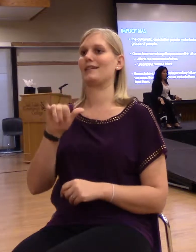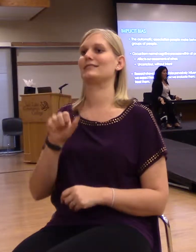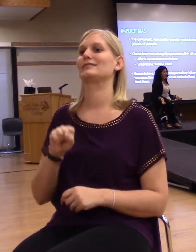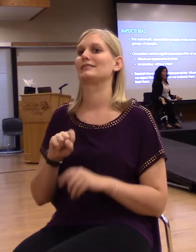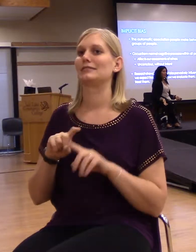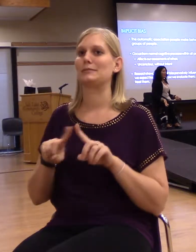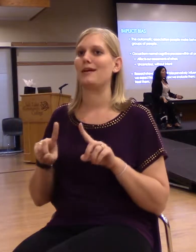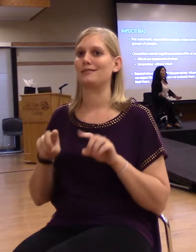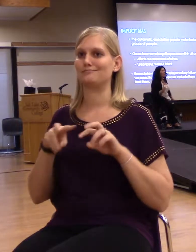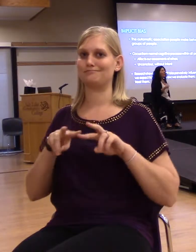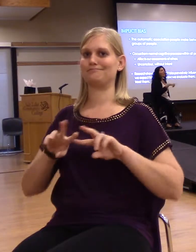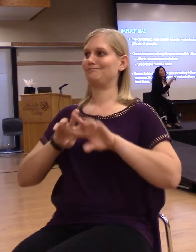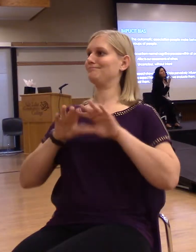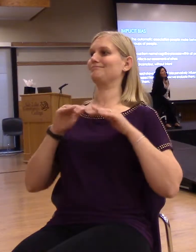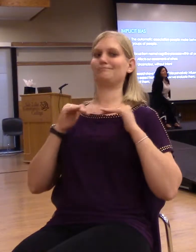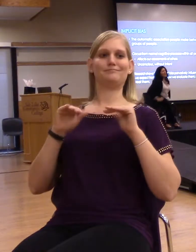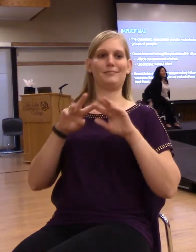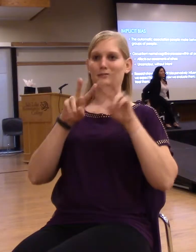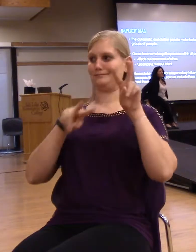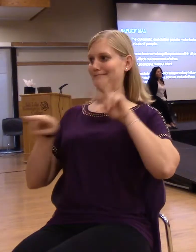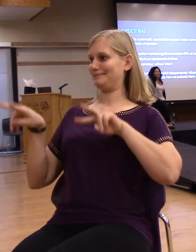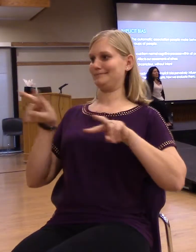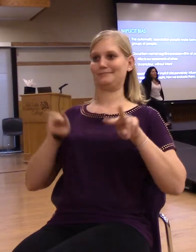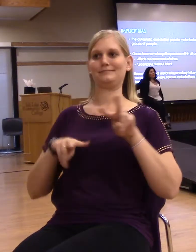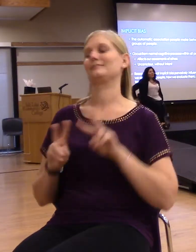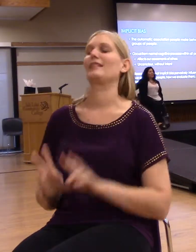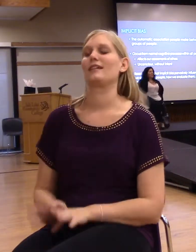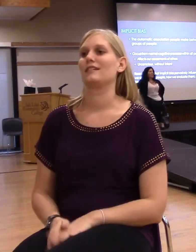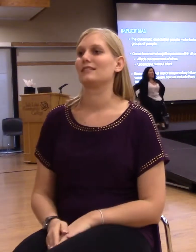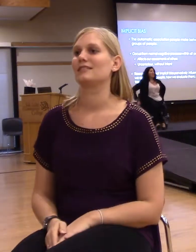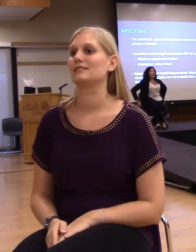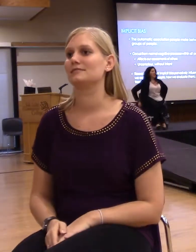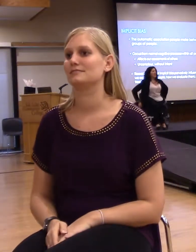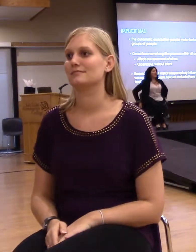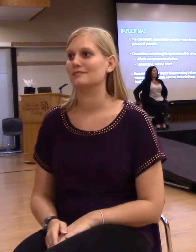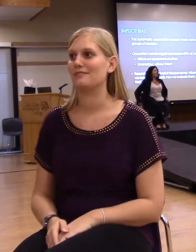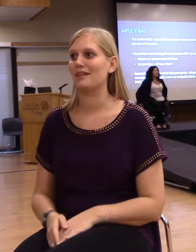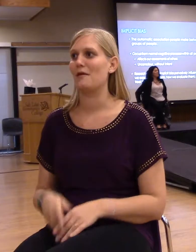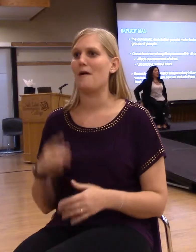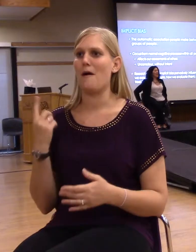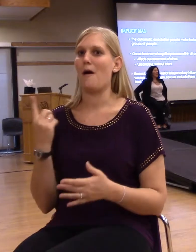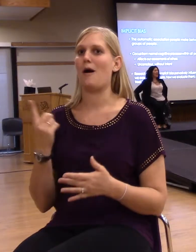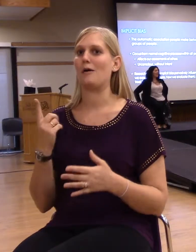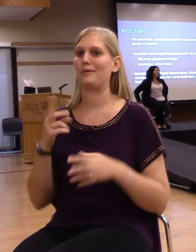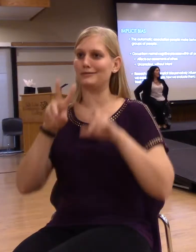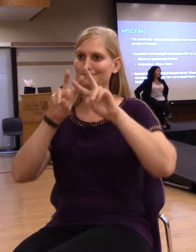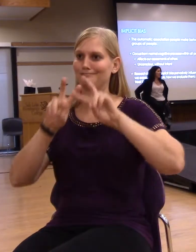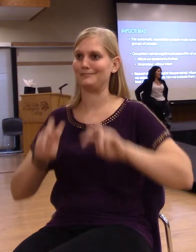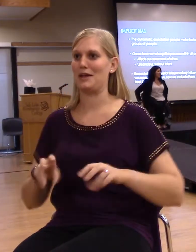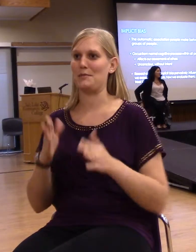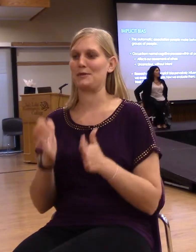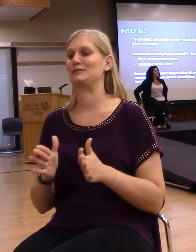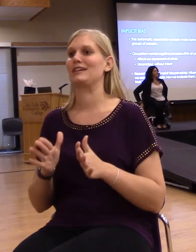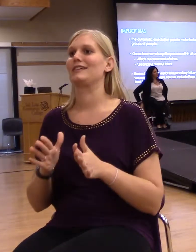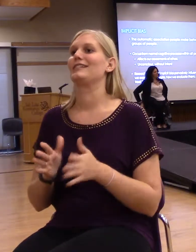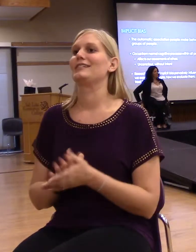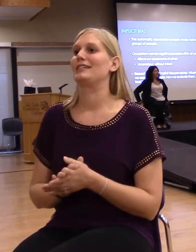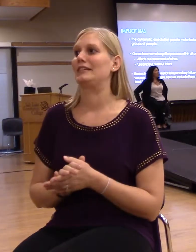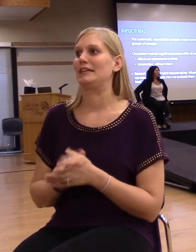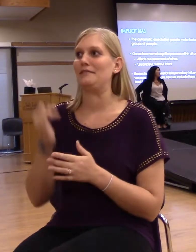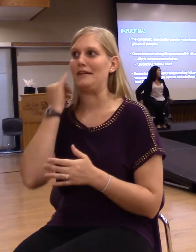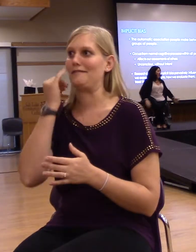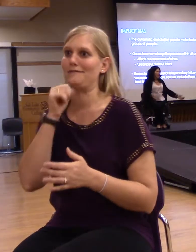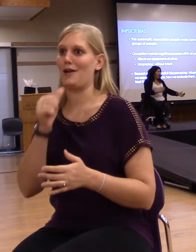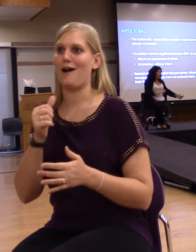I would say. But we're always making assessments about people, even when we're not grading them, right? I like them, I don't like them. She's